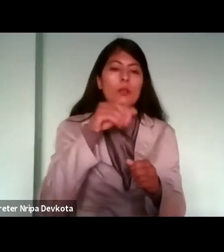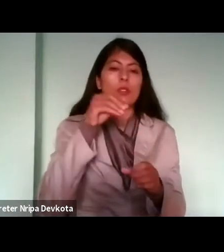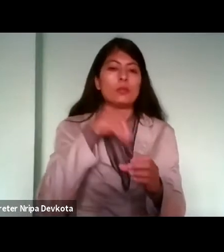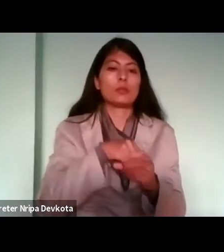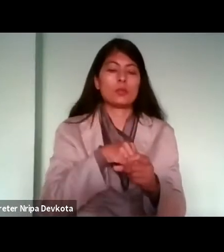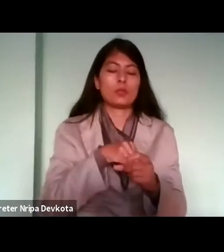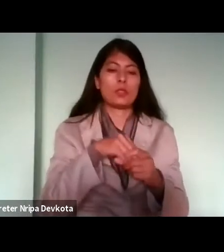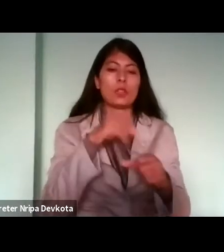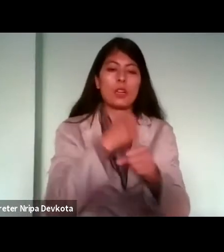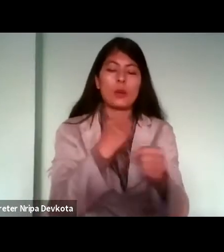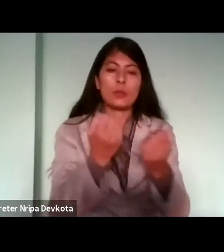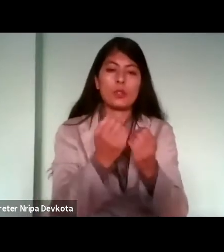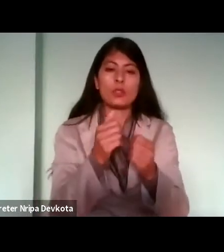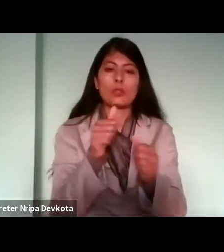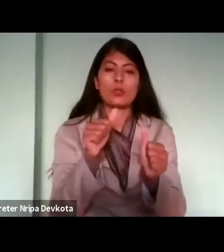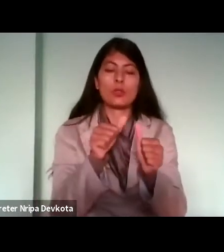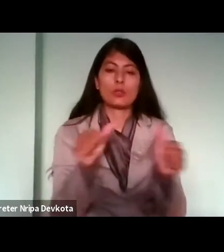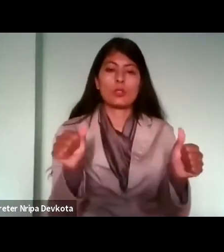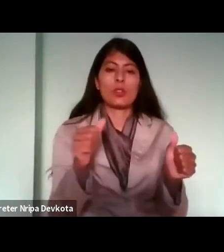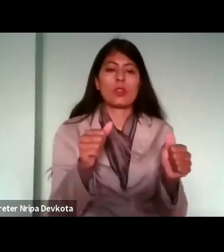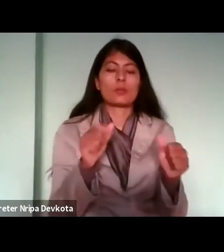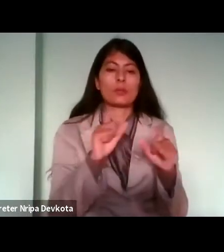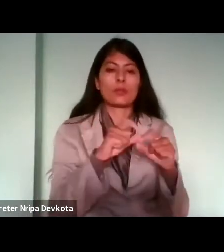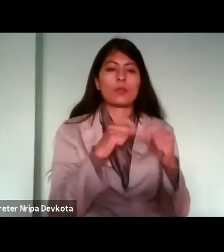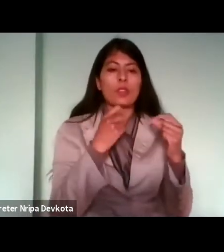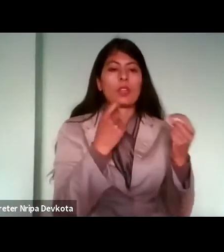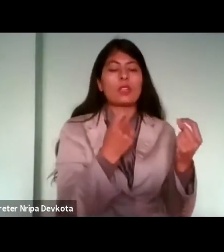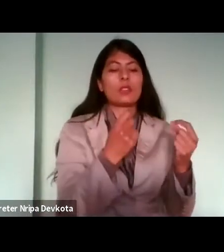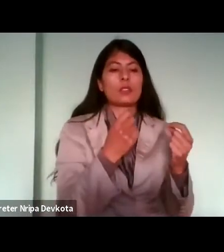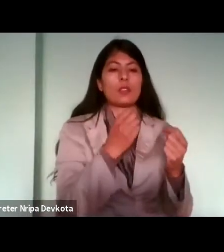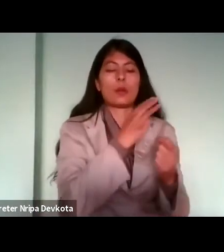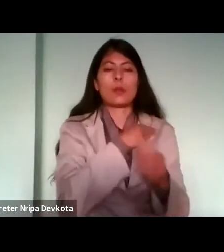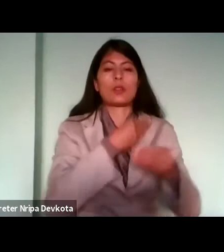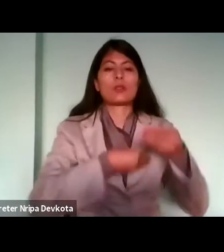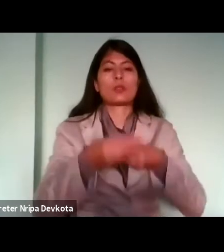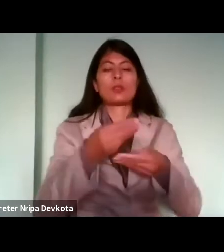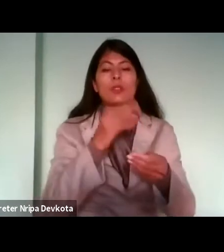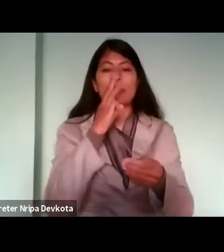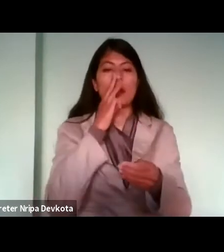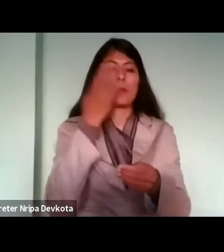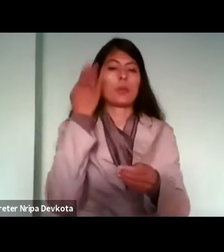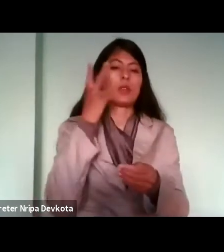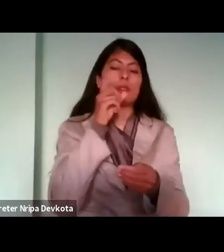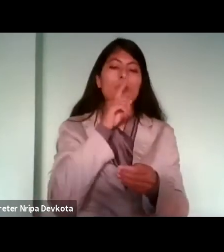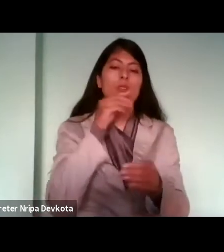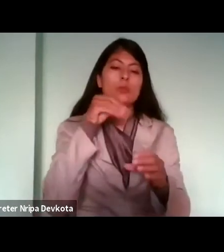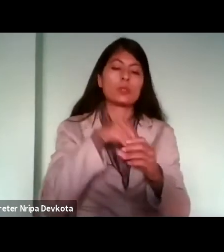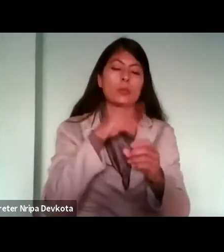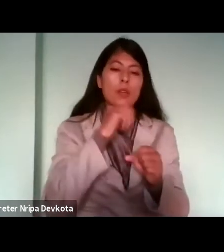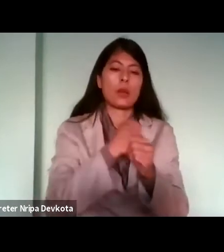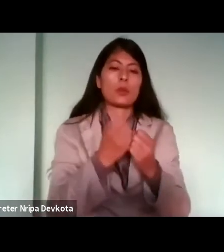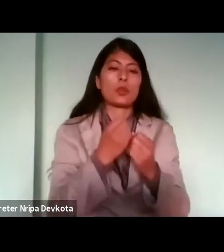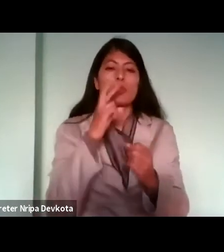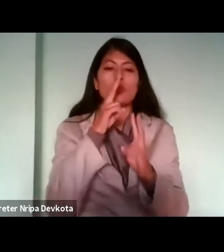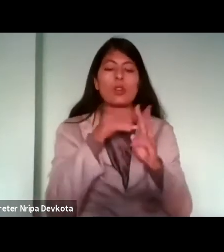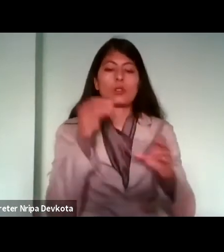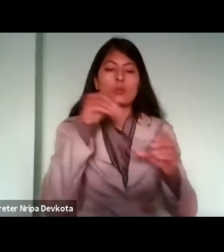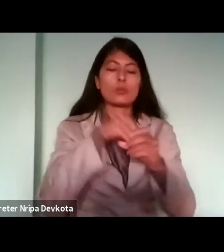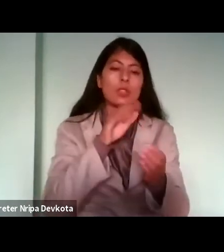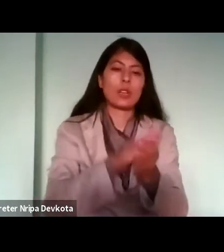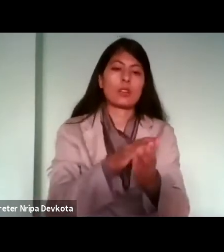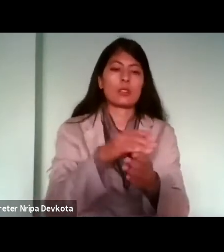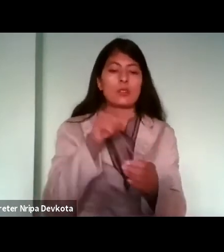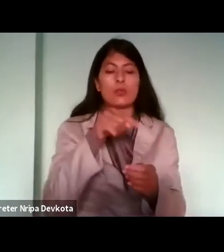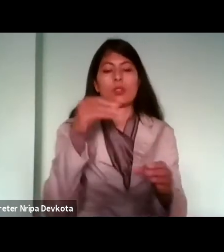work that has been done in the area of anti-trafficking in the last 20 years. It fails to recognize the harmful effects